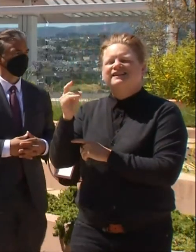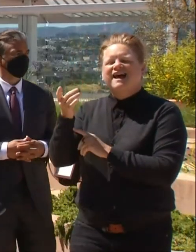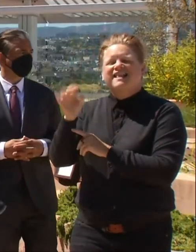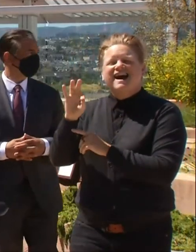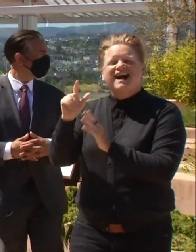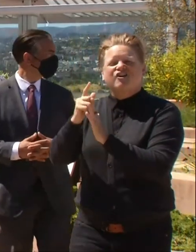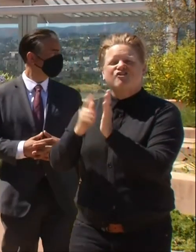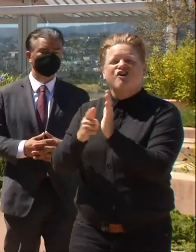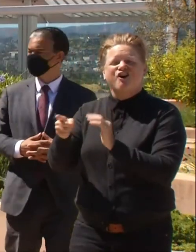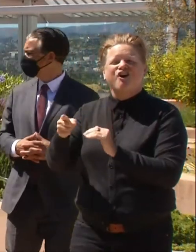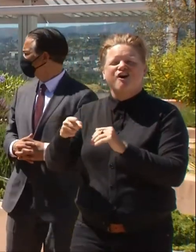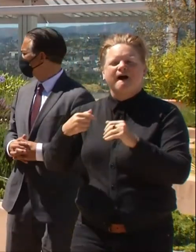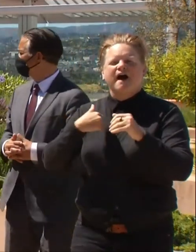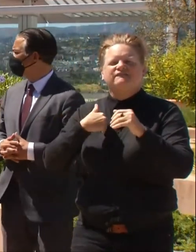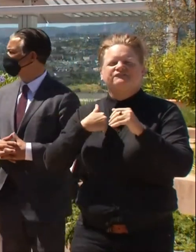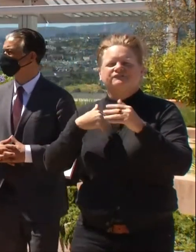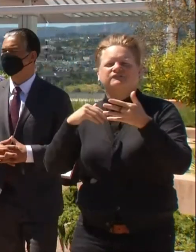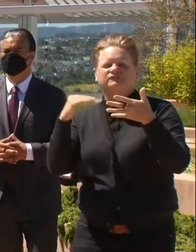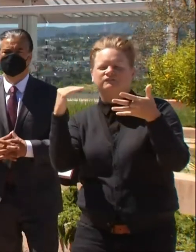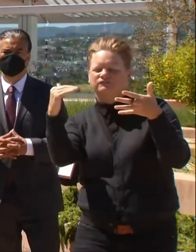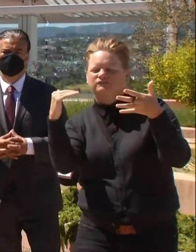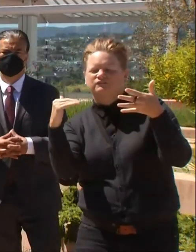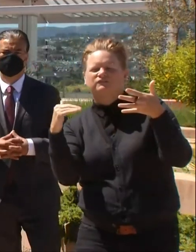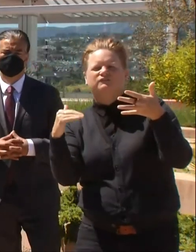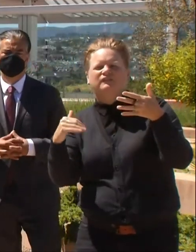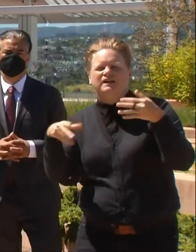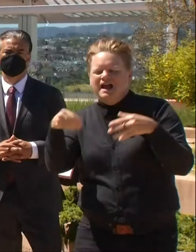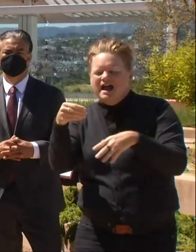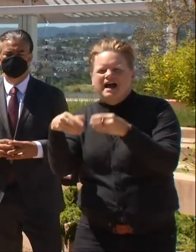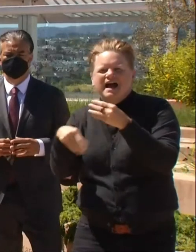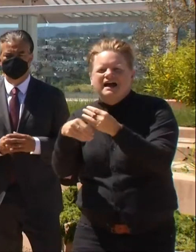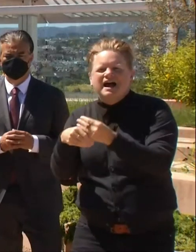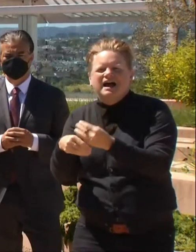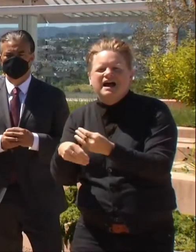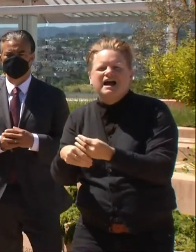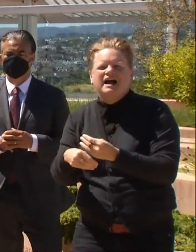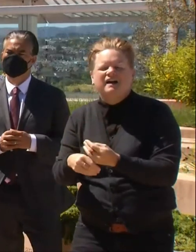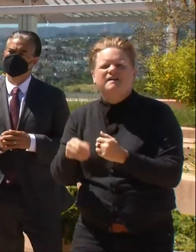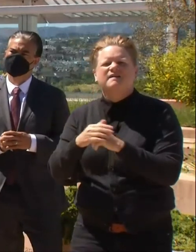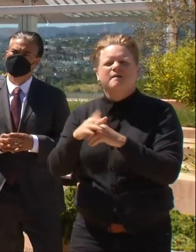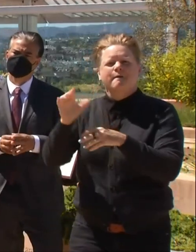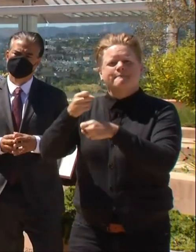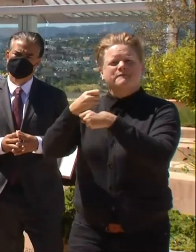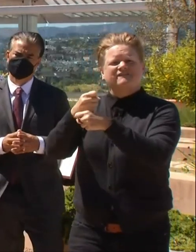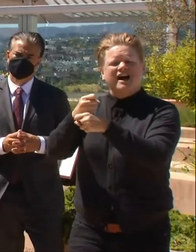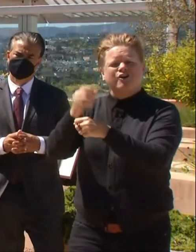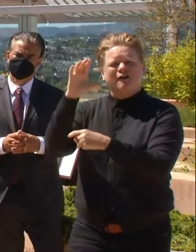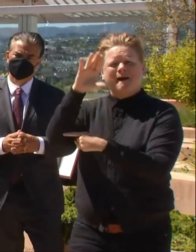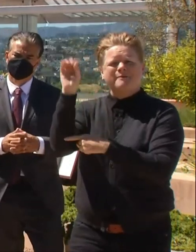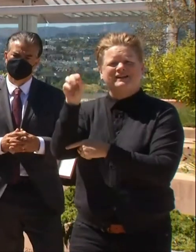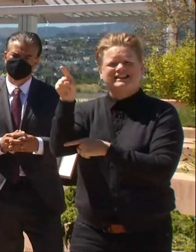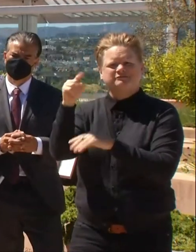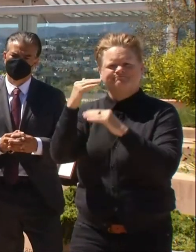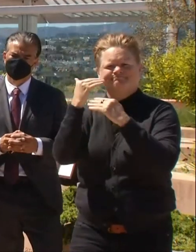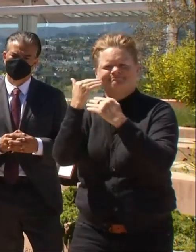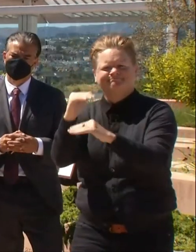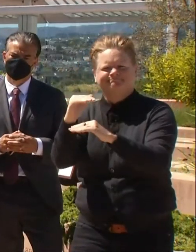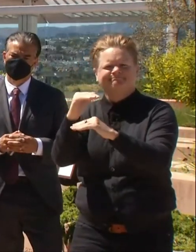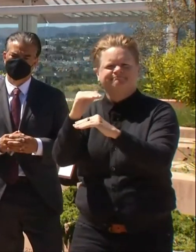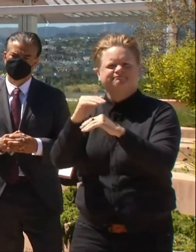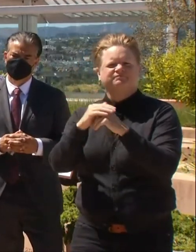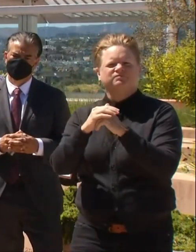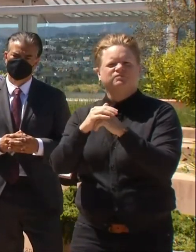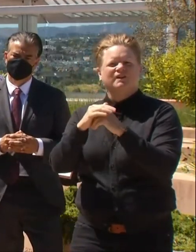workarounds that included 50 manufactured weapons, restricting the manufacture, sale, import, and possession of